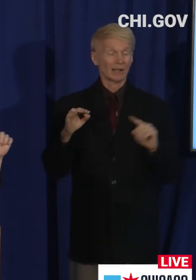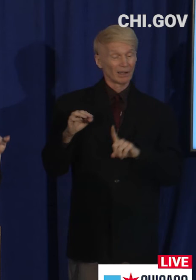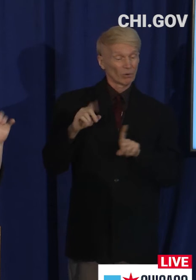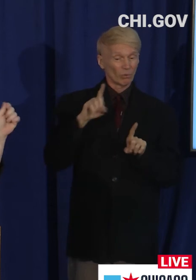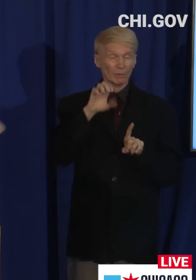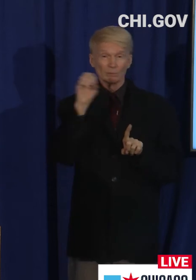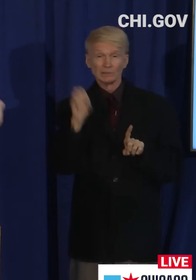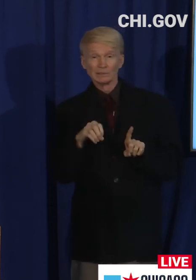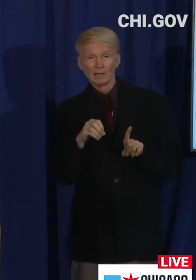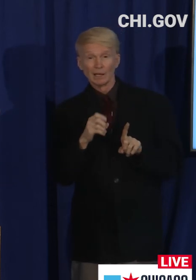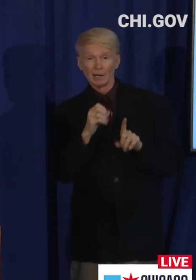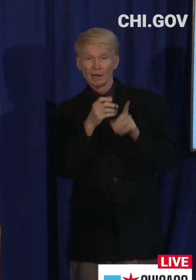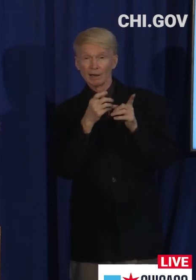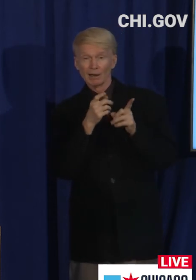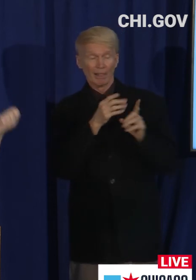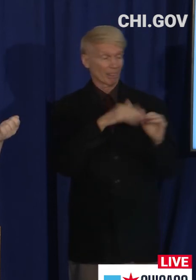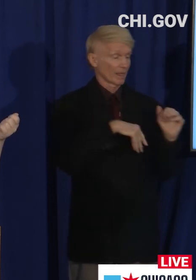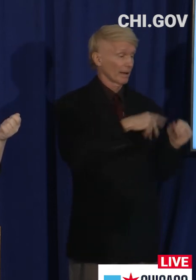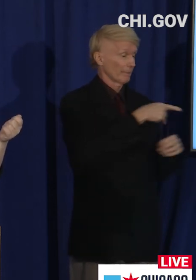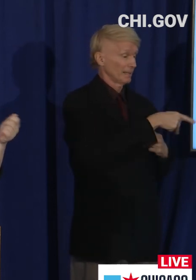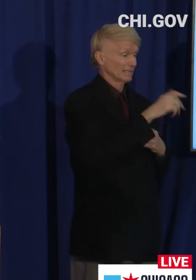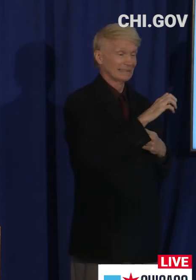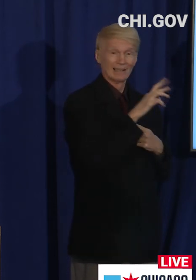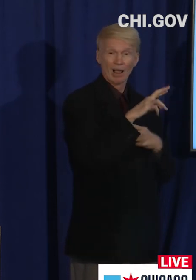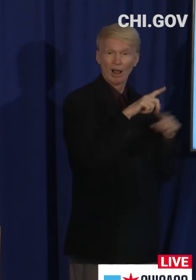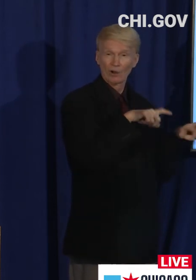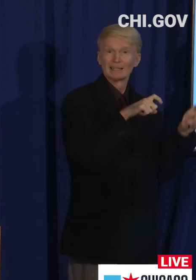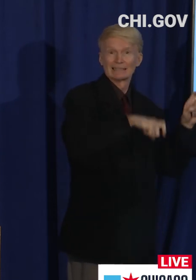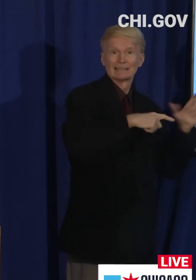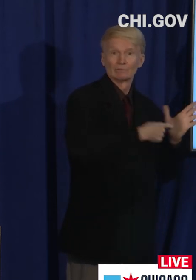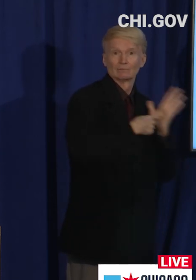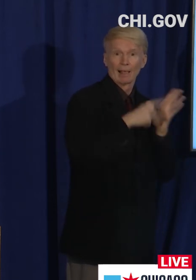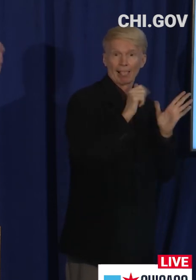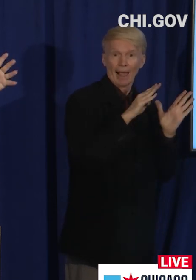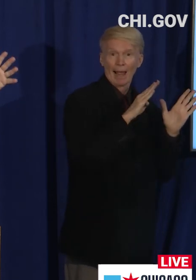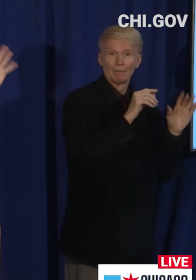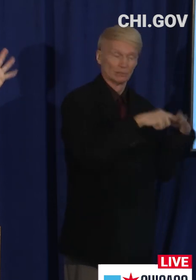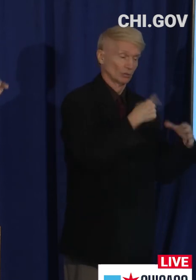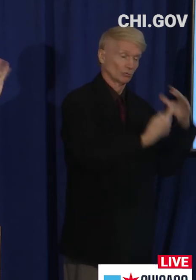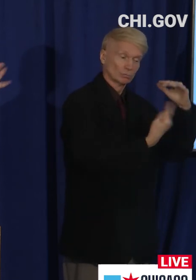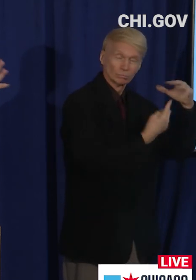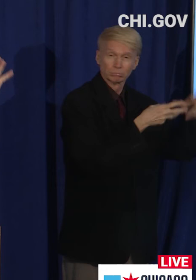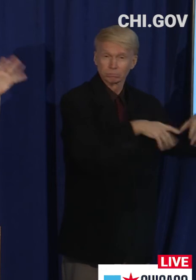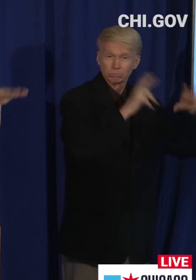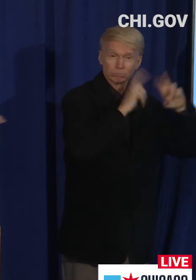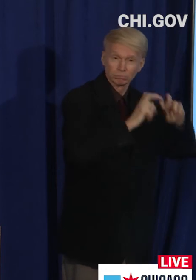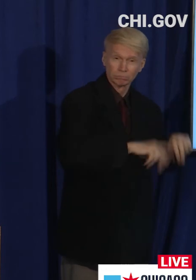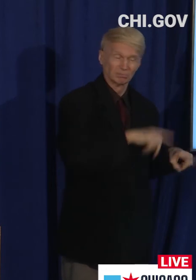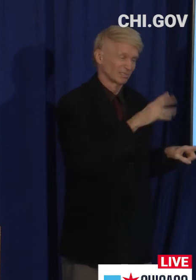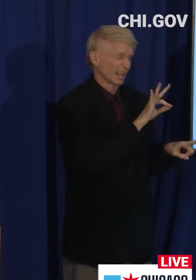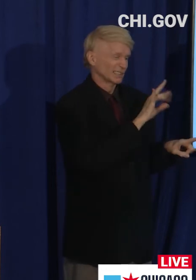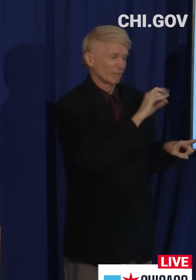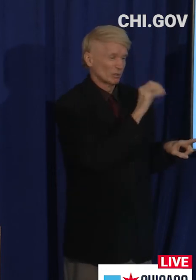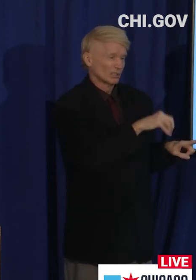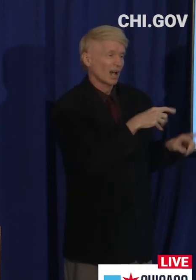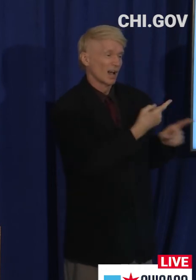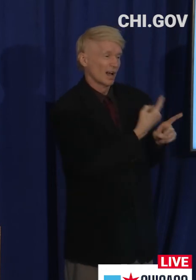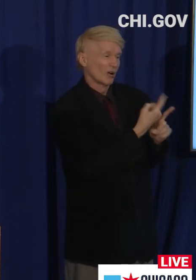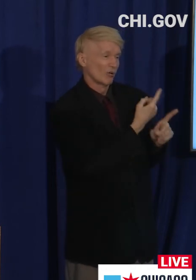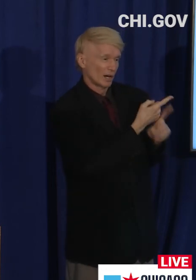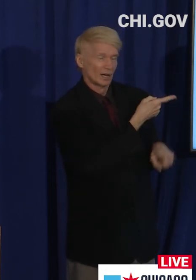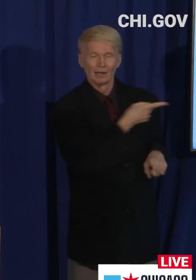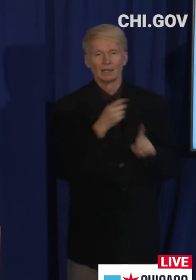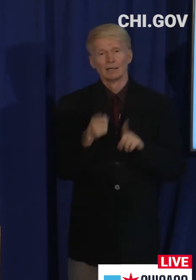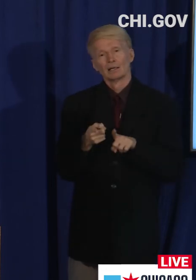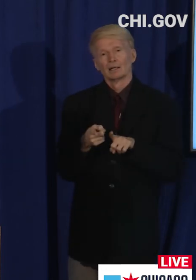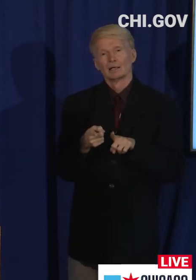sensitive or specific, as the traditional PCR that need a lab. Instead of being like 97%-ish accurate, they're more like 90